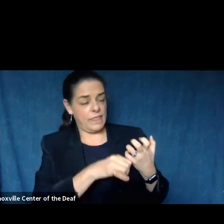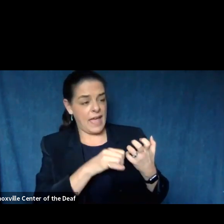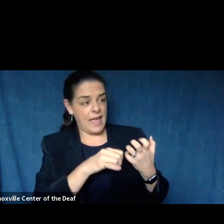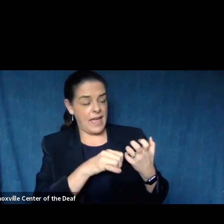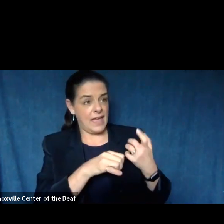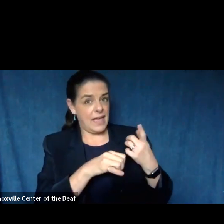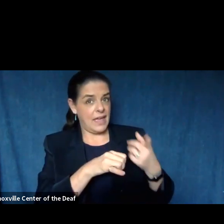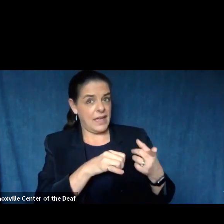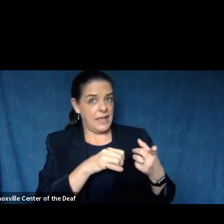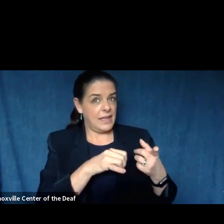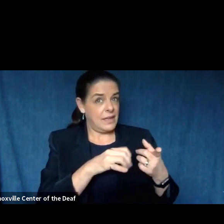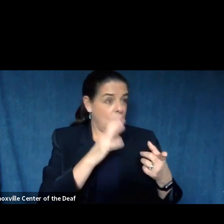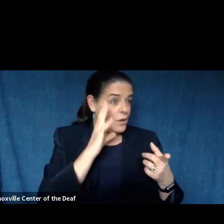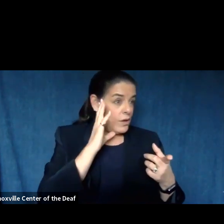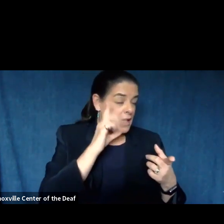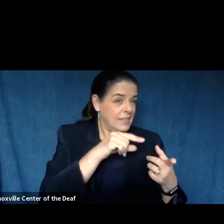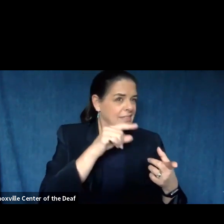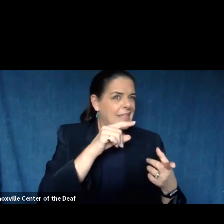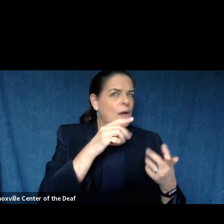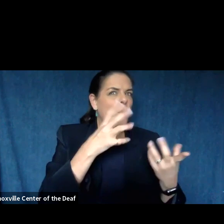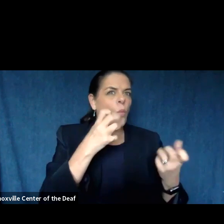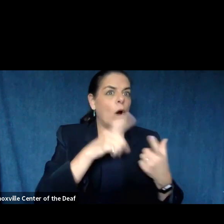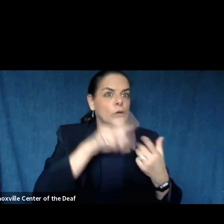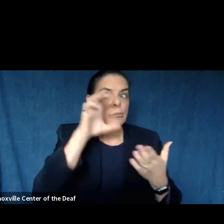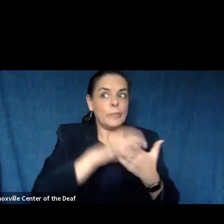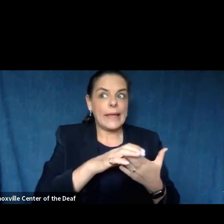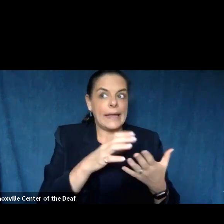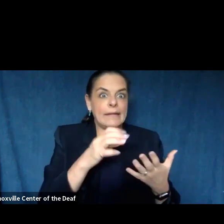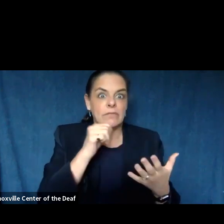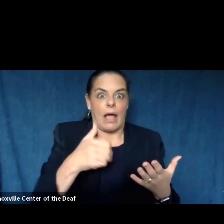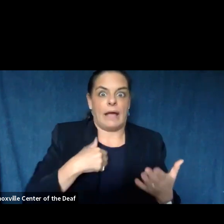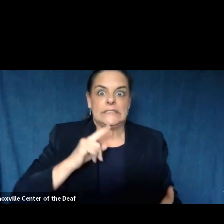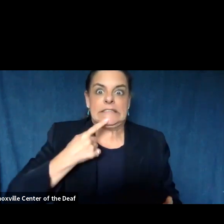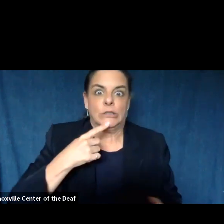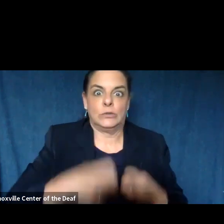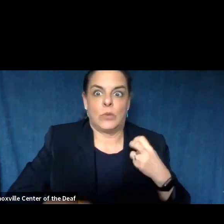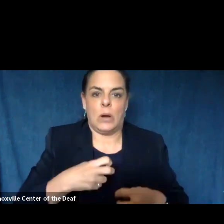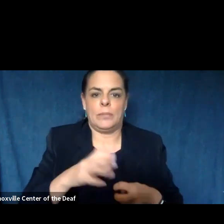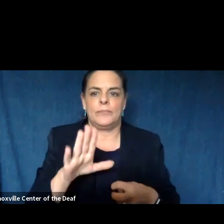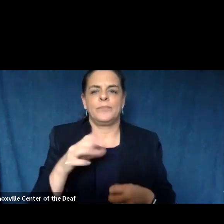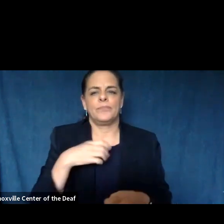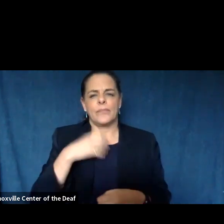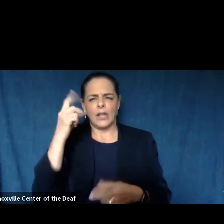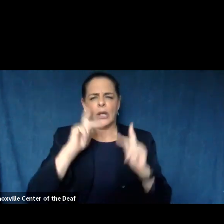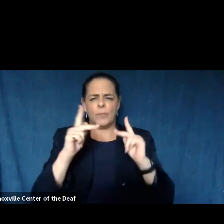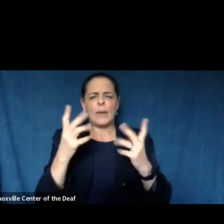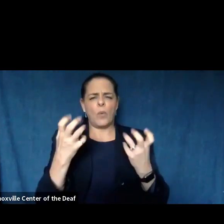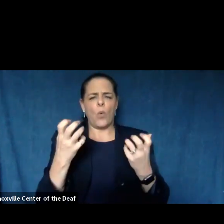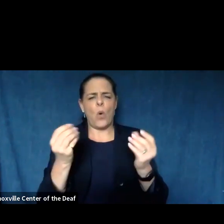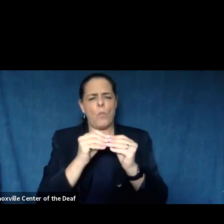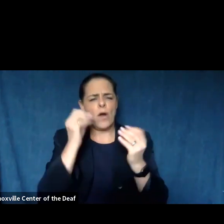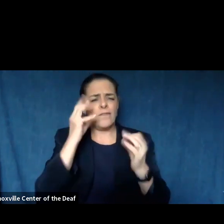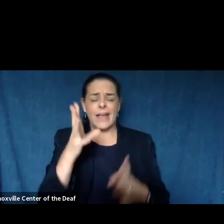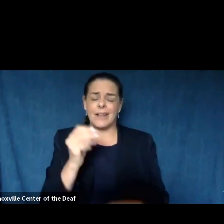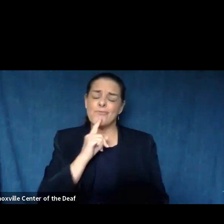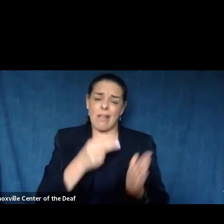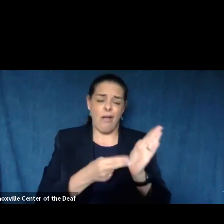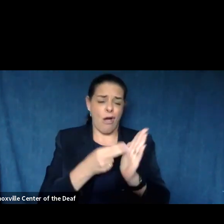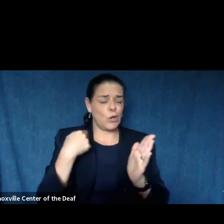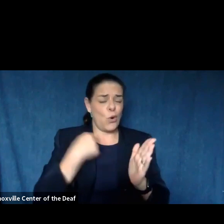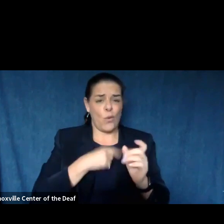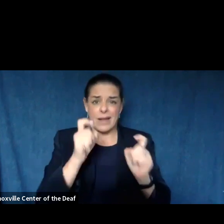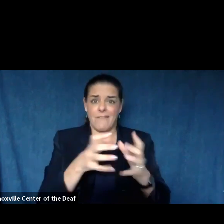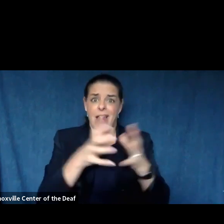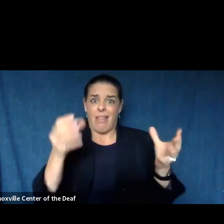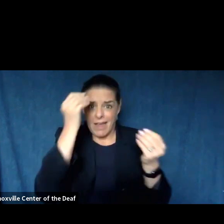a serious problem. I understand people's desire to have more information, and quite frankly, we're providing a lot of information to the public,